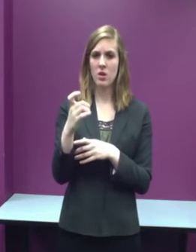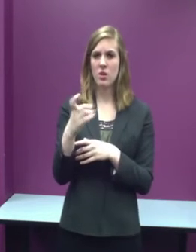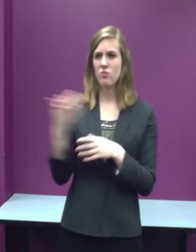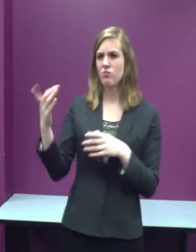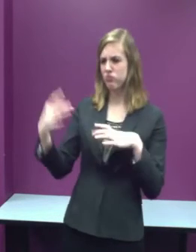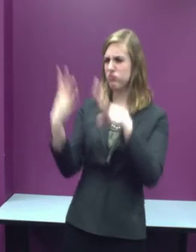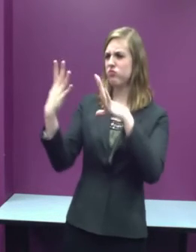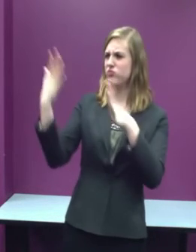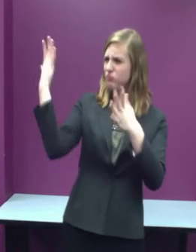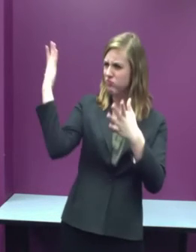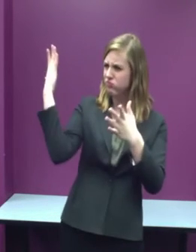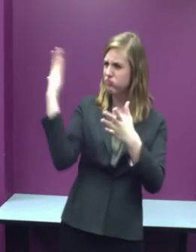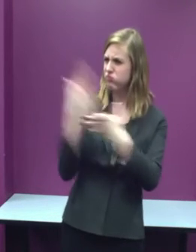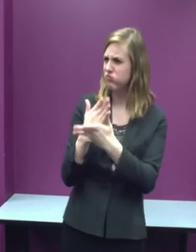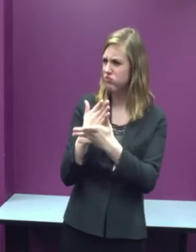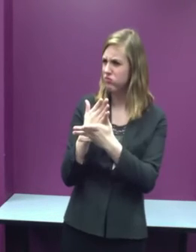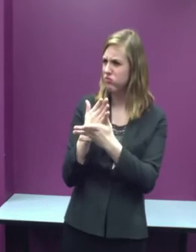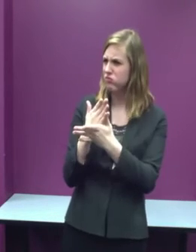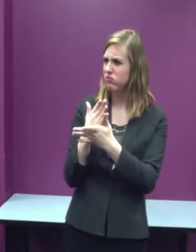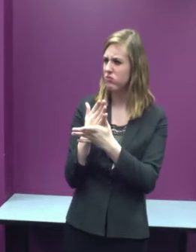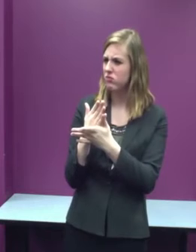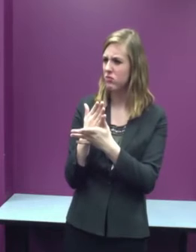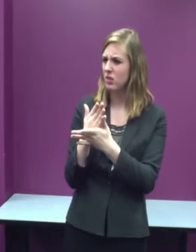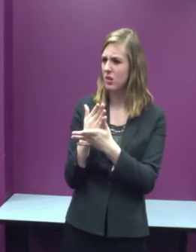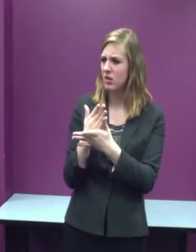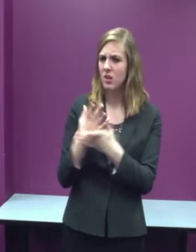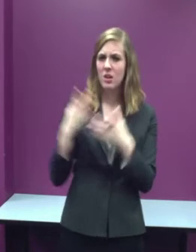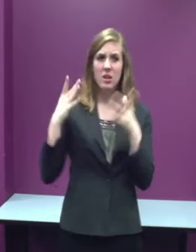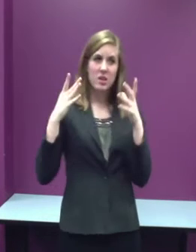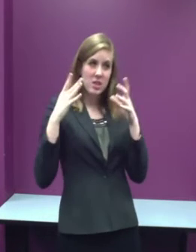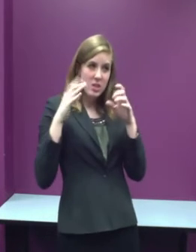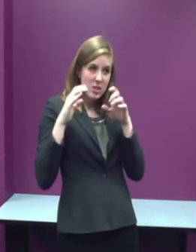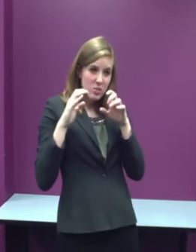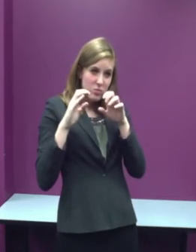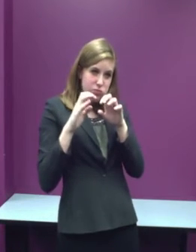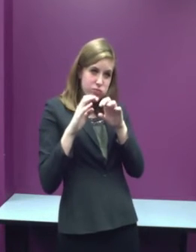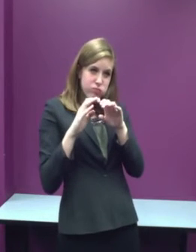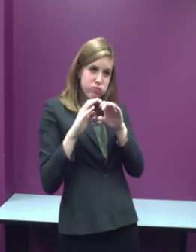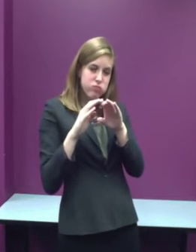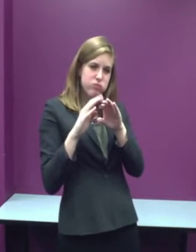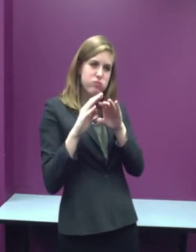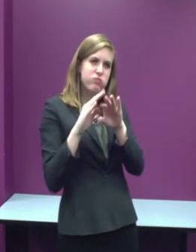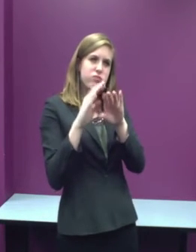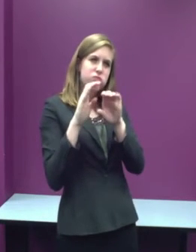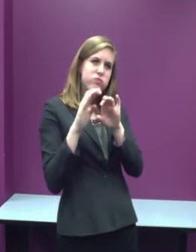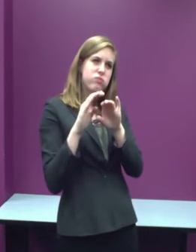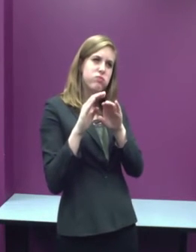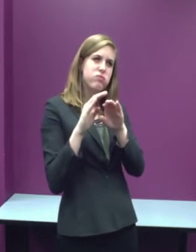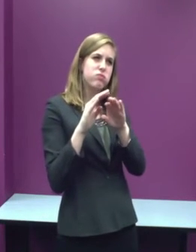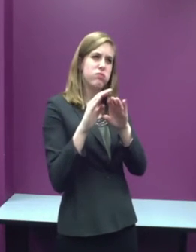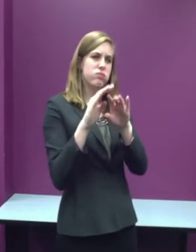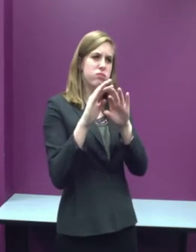The expedition now approached Teton land and a tribe that had the superior numbers to annihilate them.